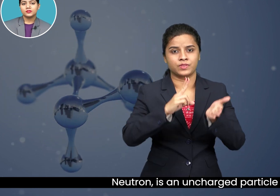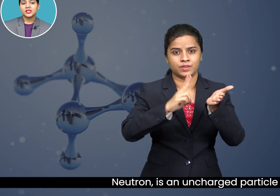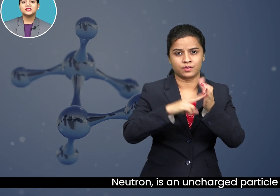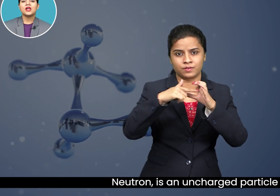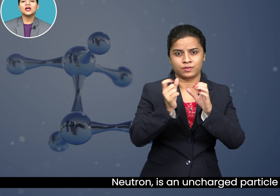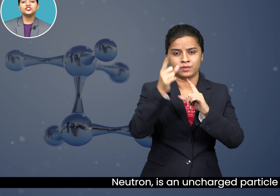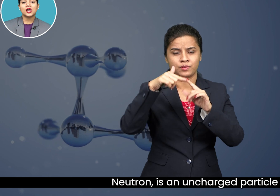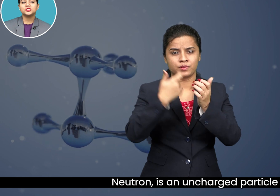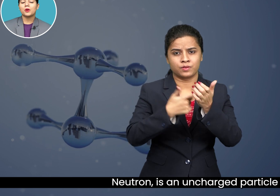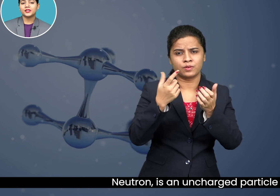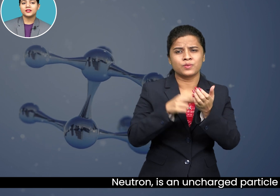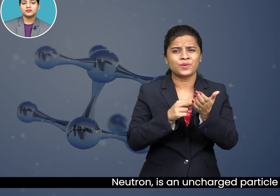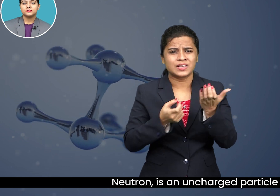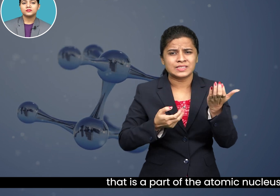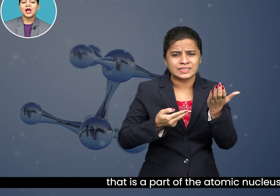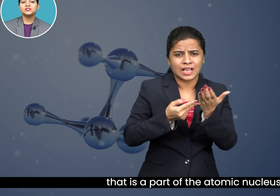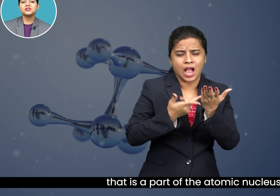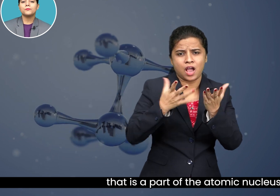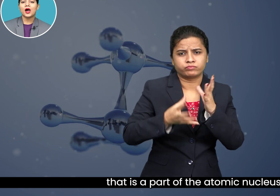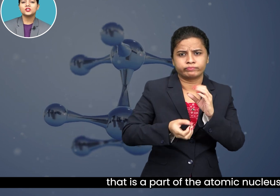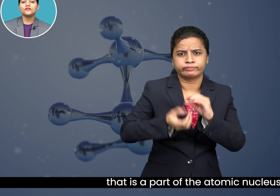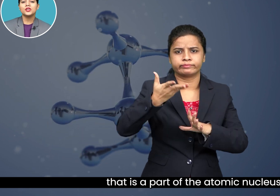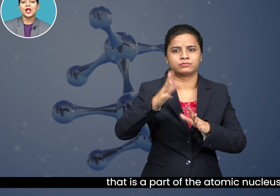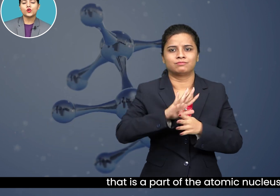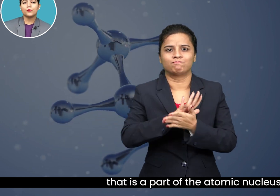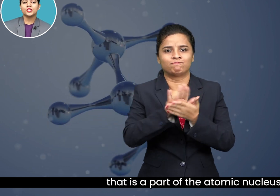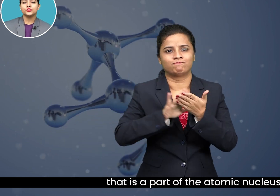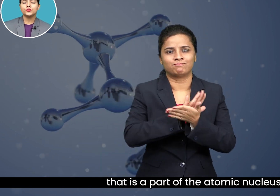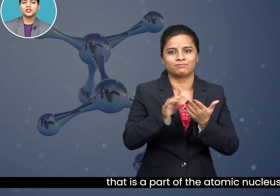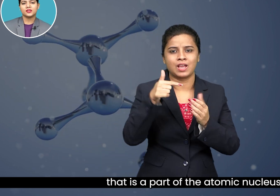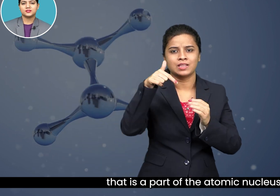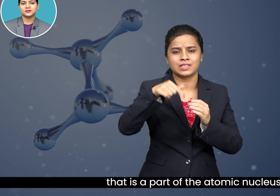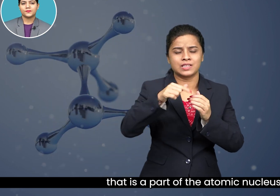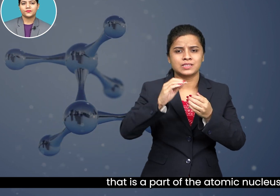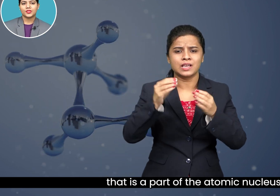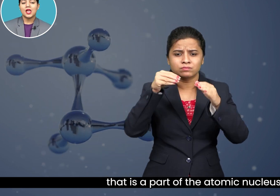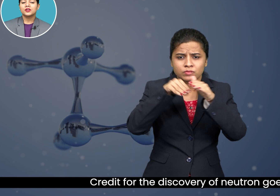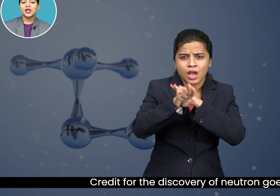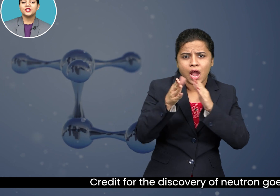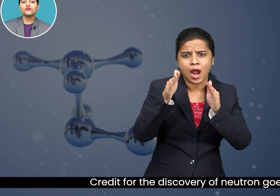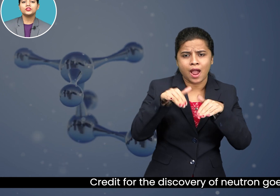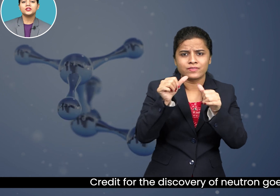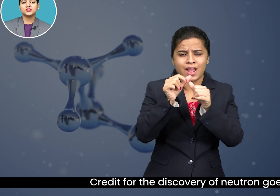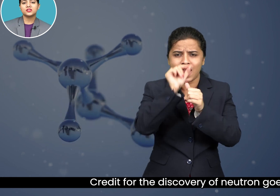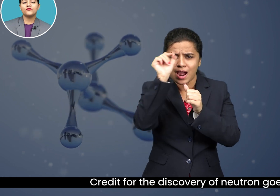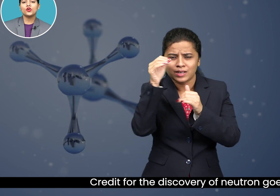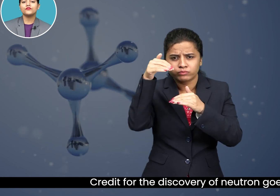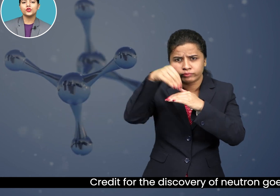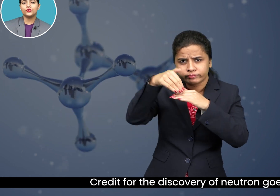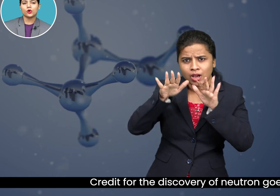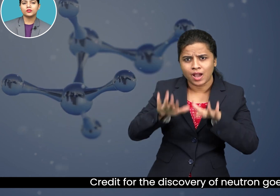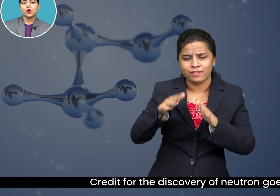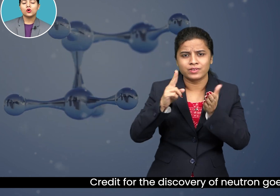Neutron is an uncharged particle that is a part of the atomic nucleus. Credit for the discovery